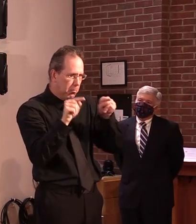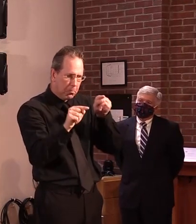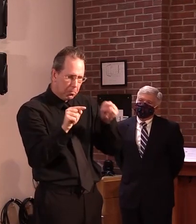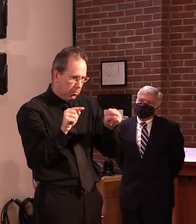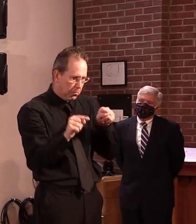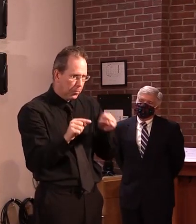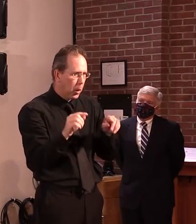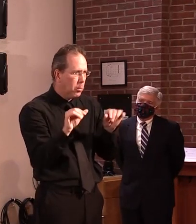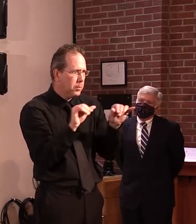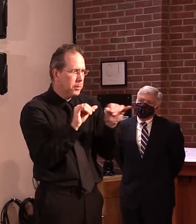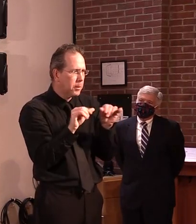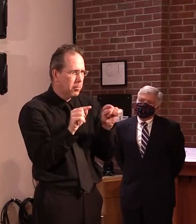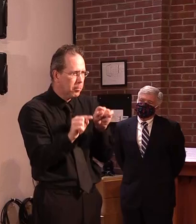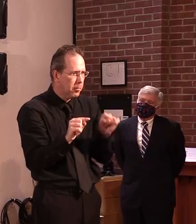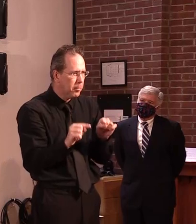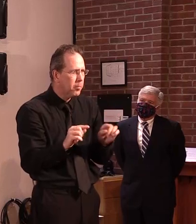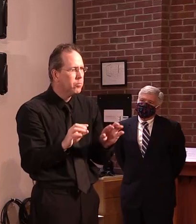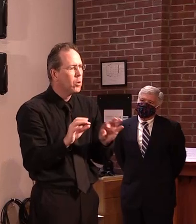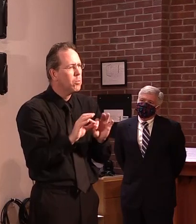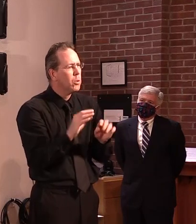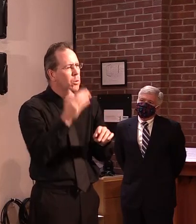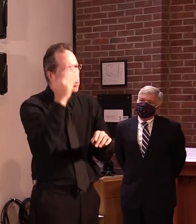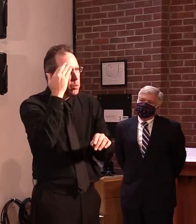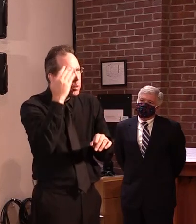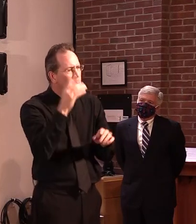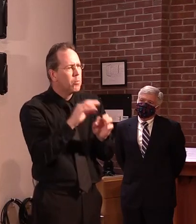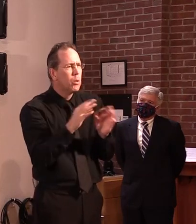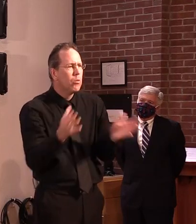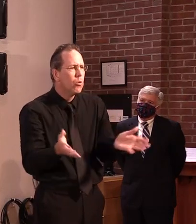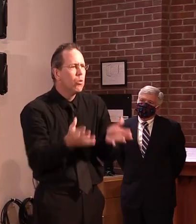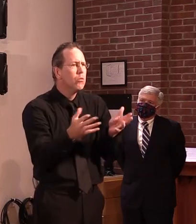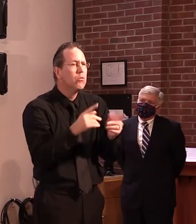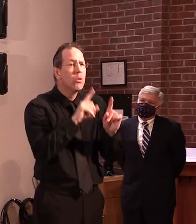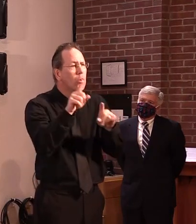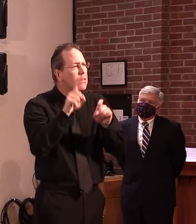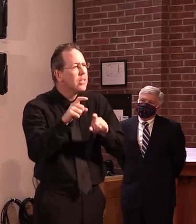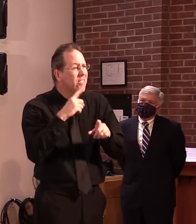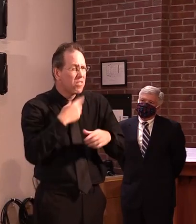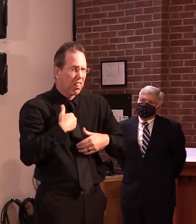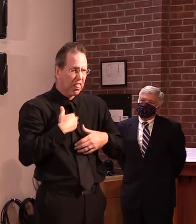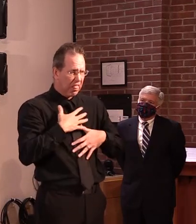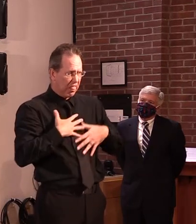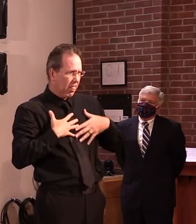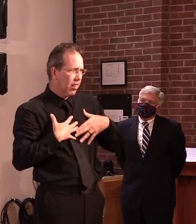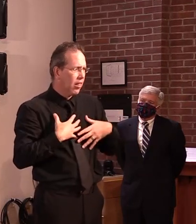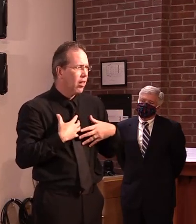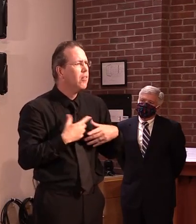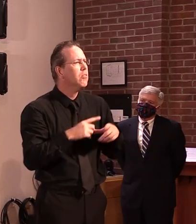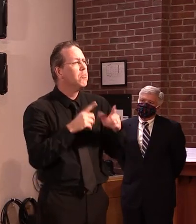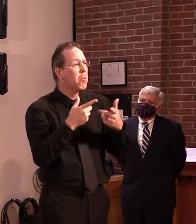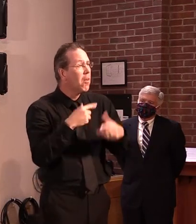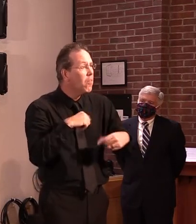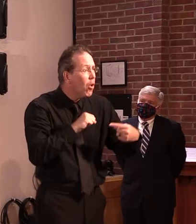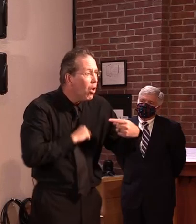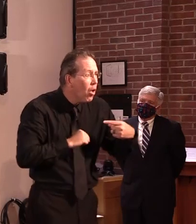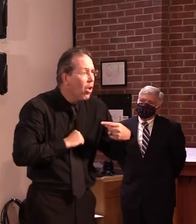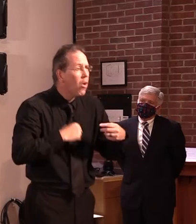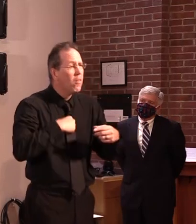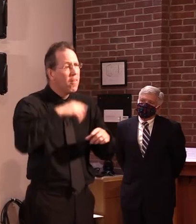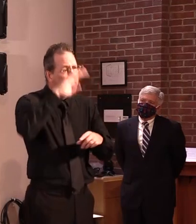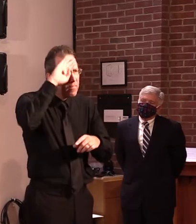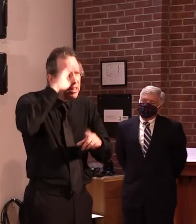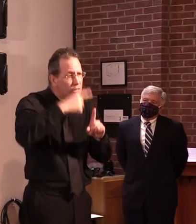get tested for COVID, it includes things like the cough, the fever, shortness of